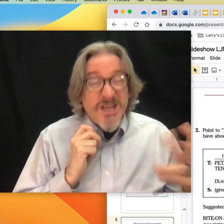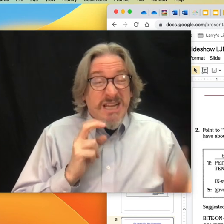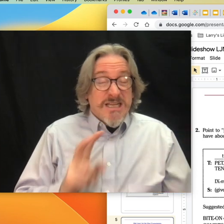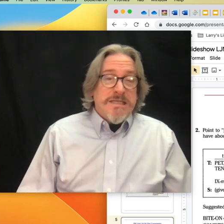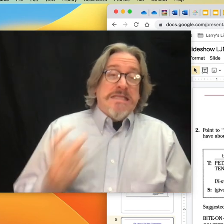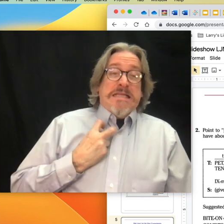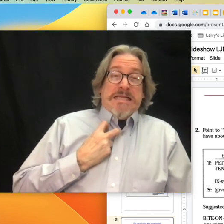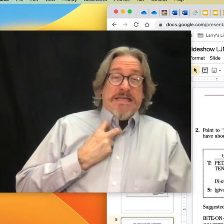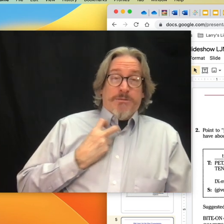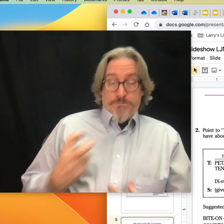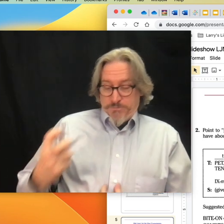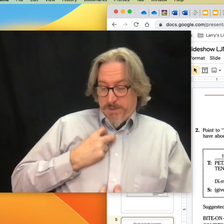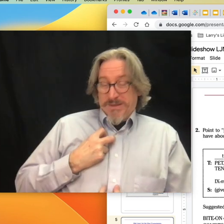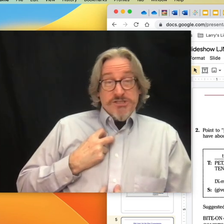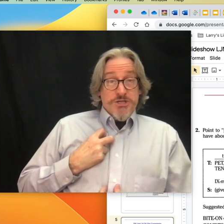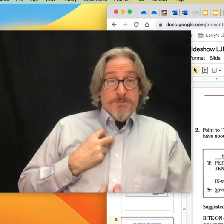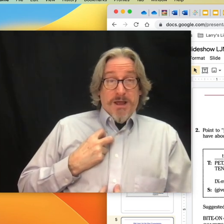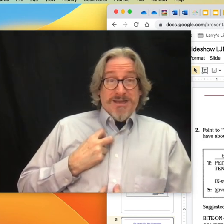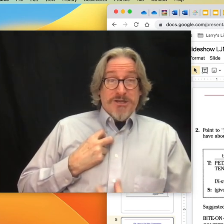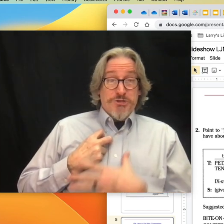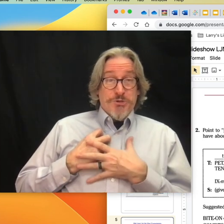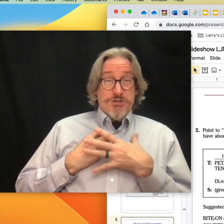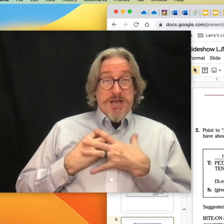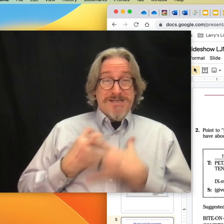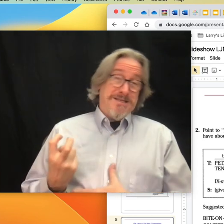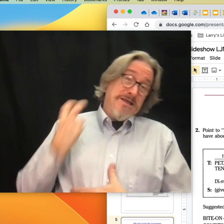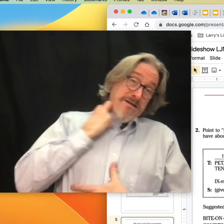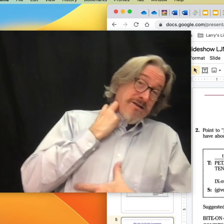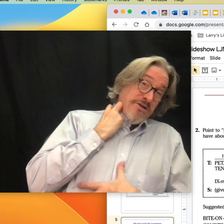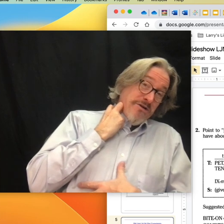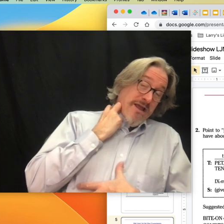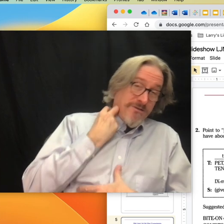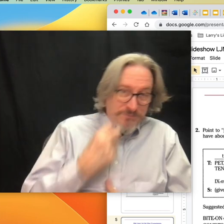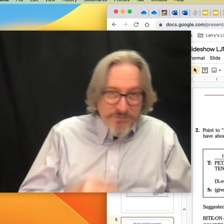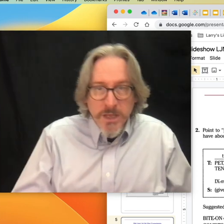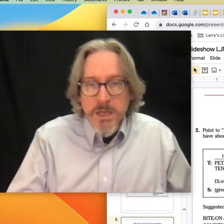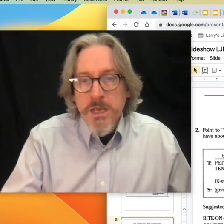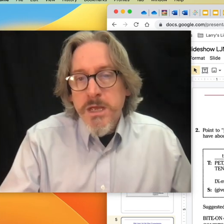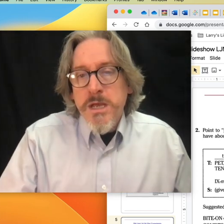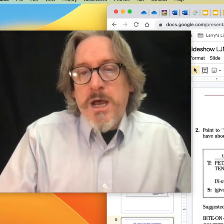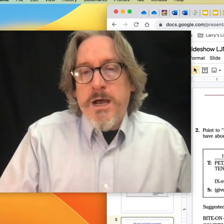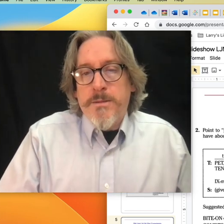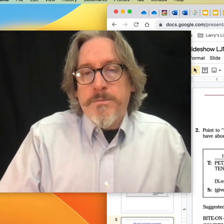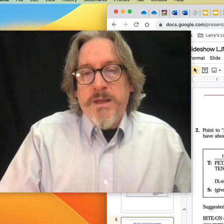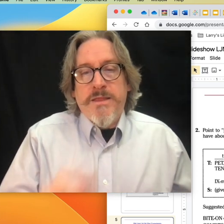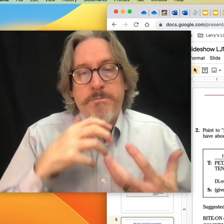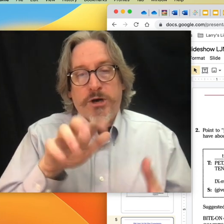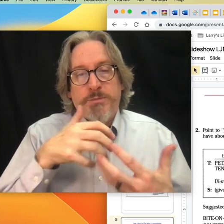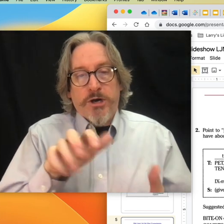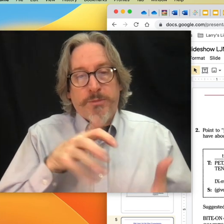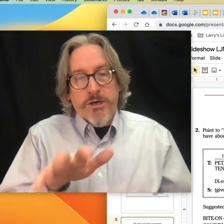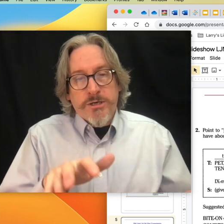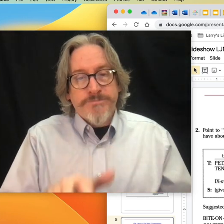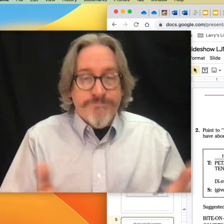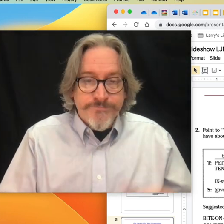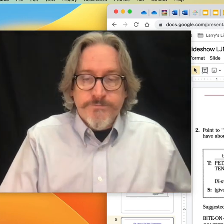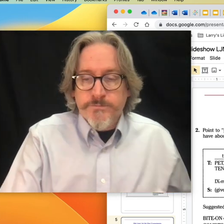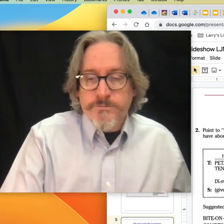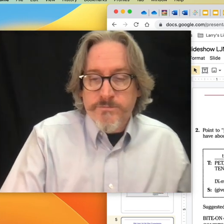do, probably best to jump onto your chest than onto your neck. And then